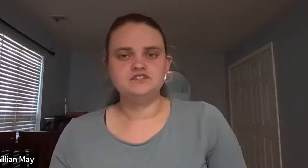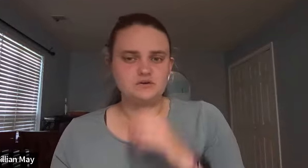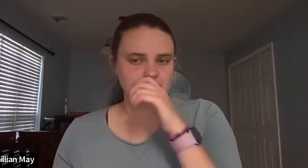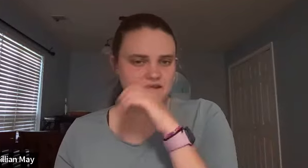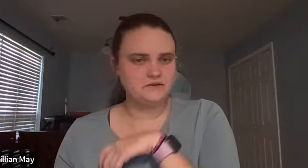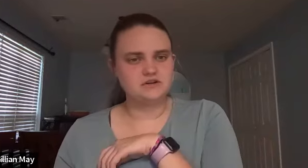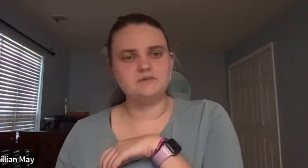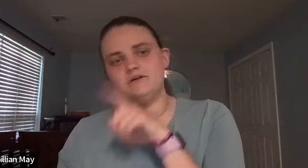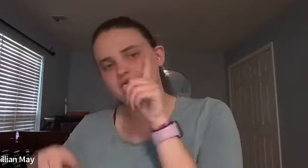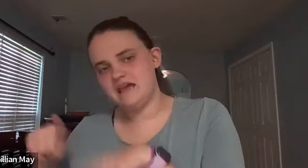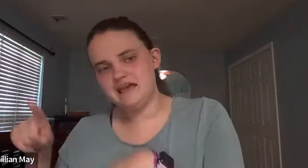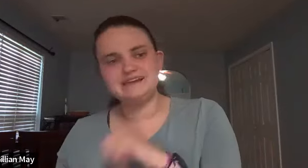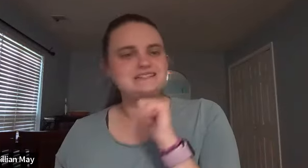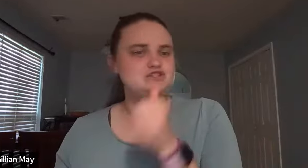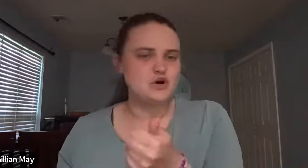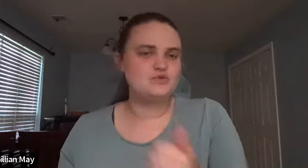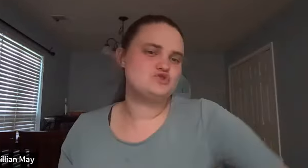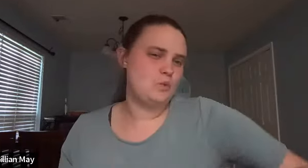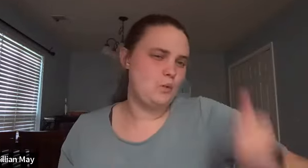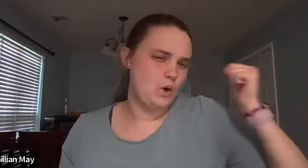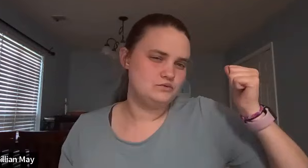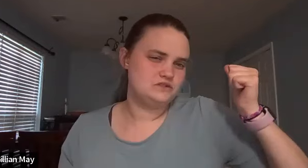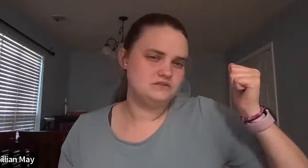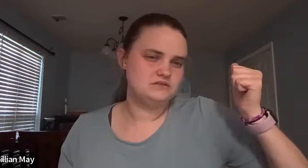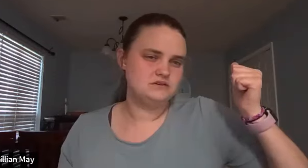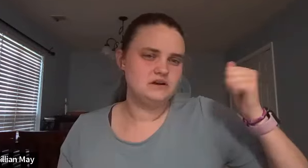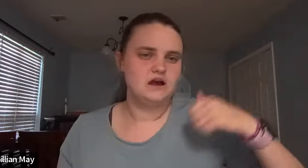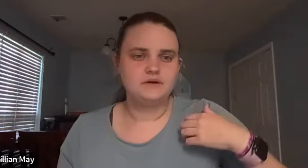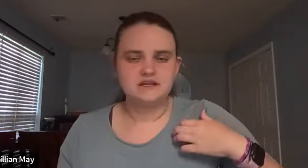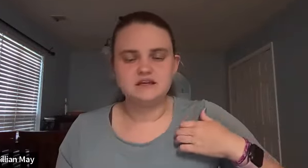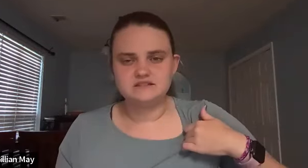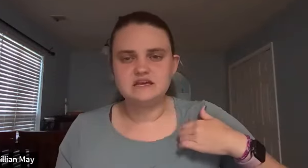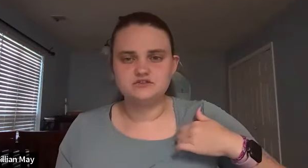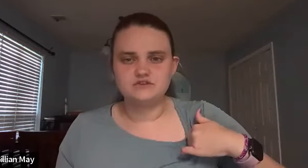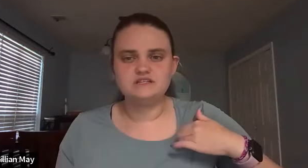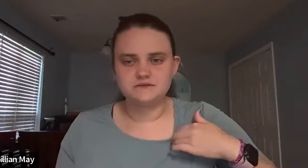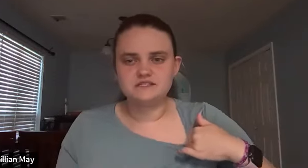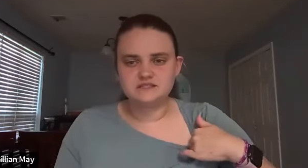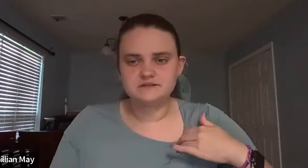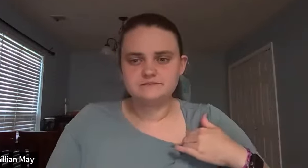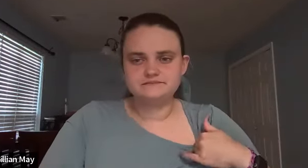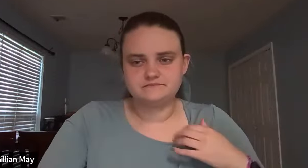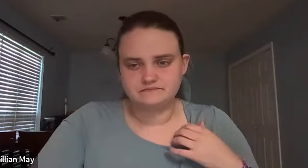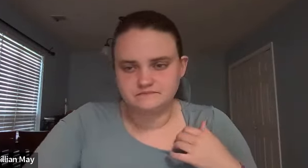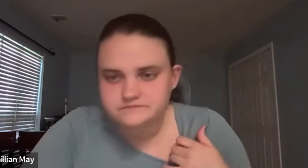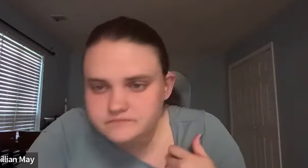So like if you're talking about can't, don't, won't, I would say those are the differences.